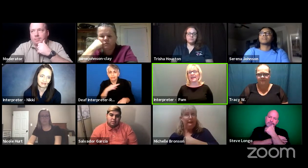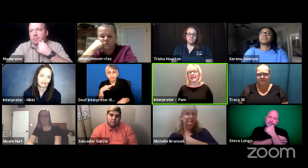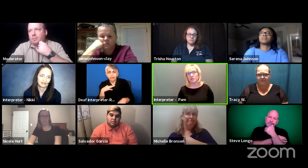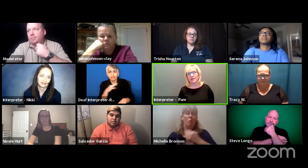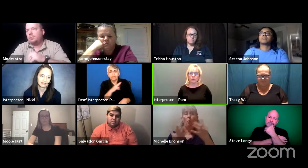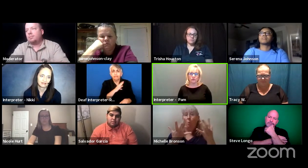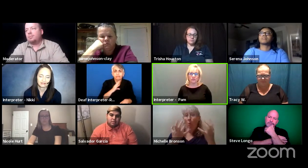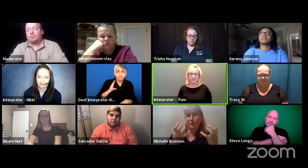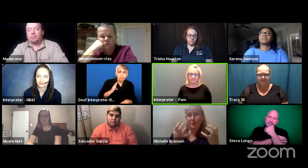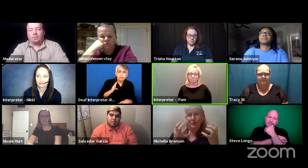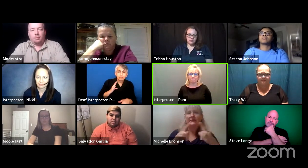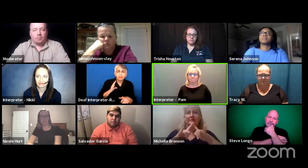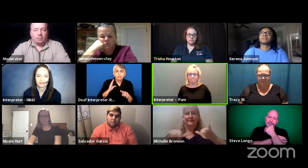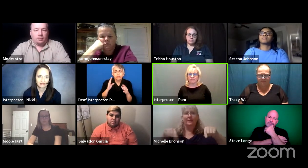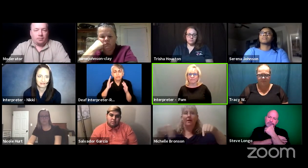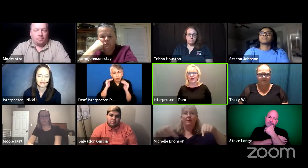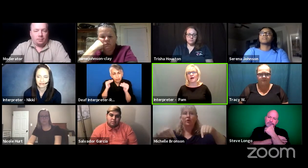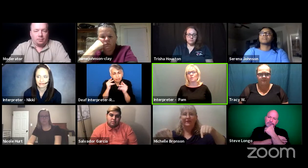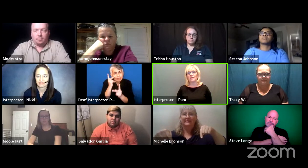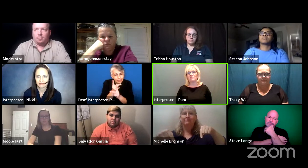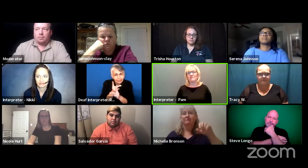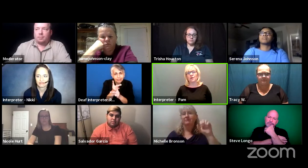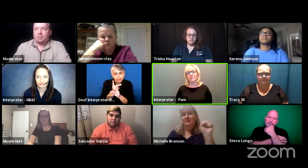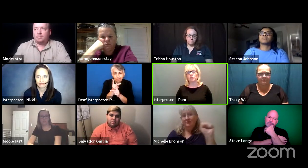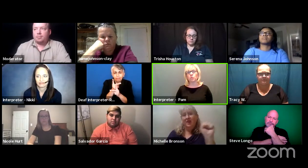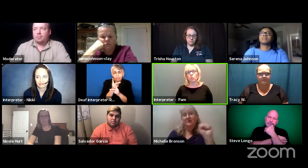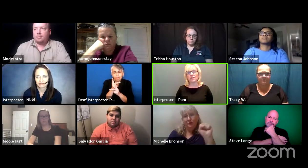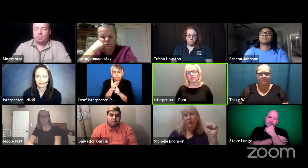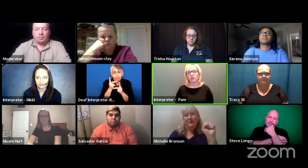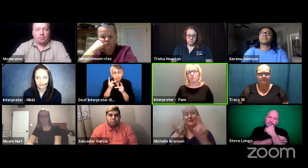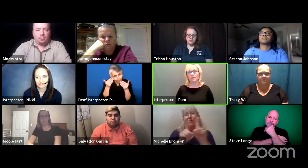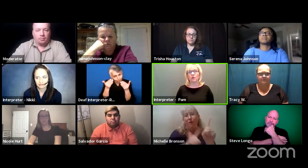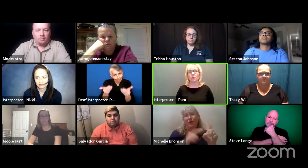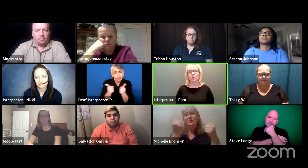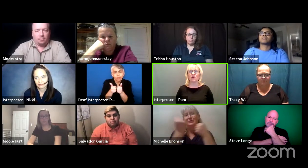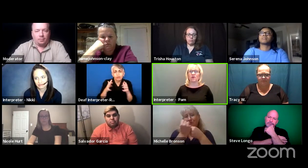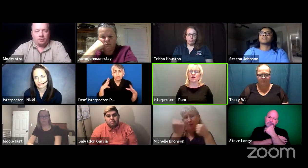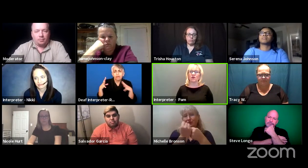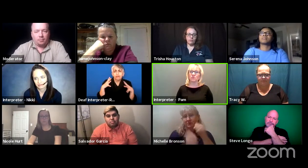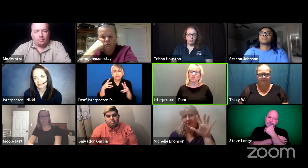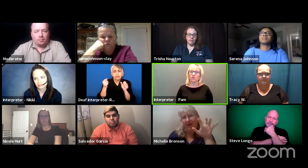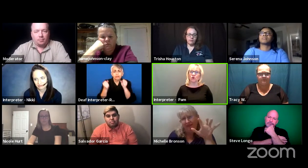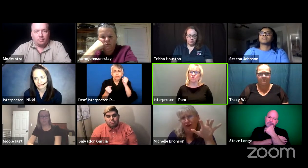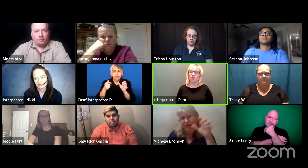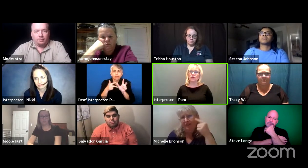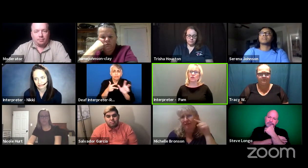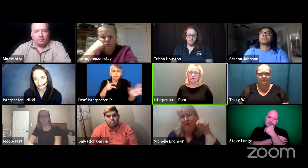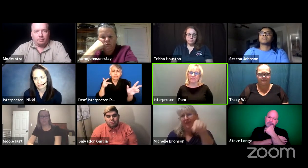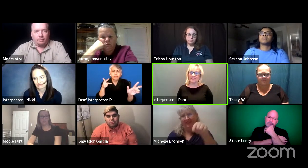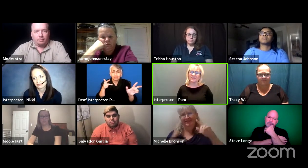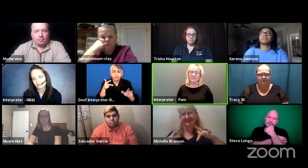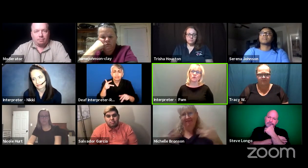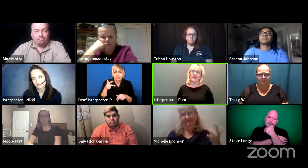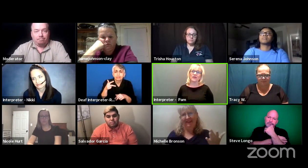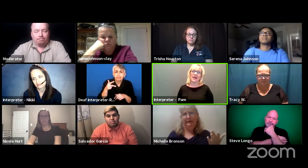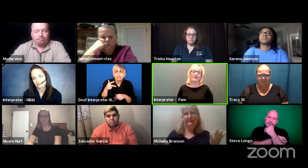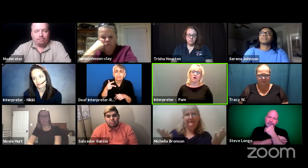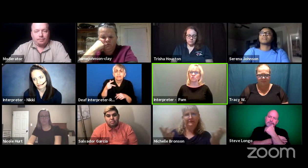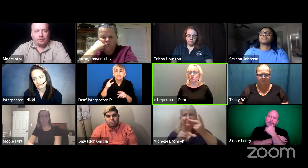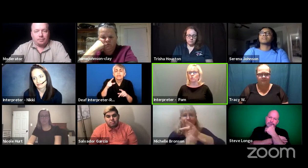and gathering information, and I will keep you posted. We very much want to, but we are also nervous. We